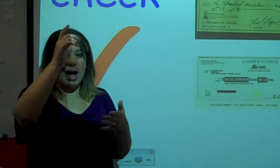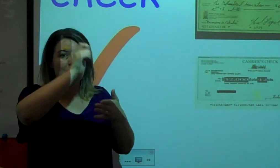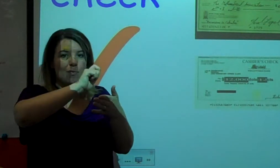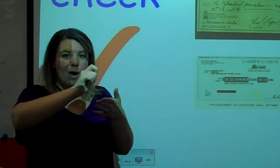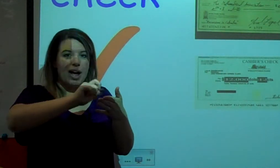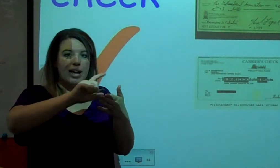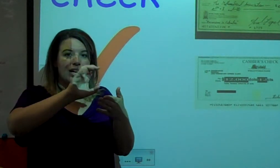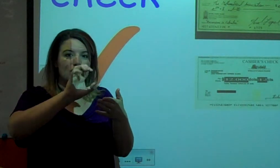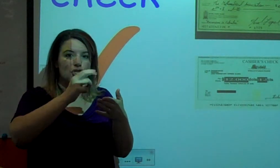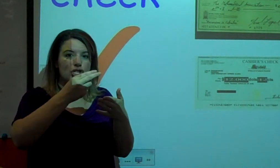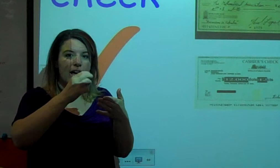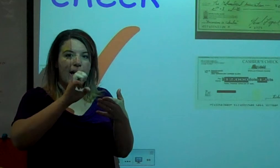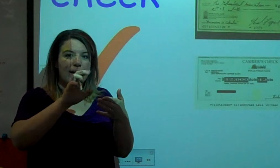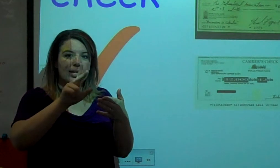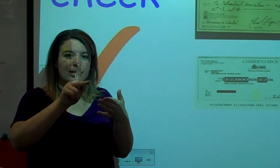dad write a check,